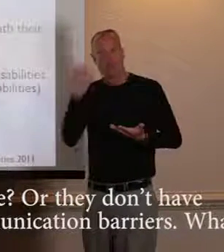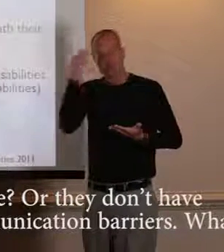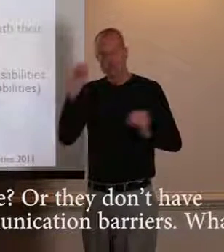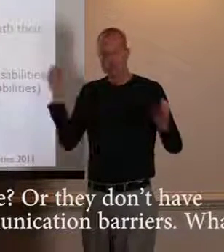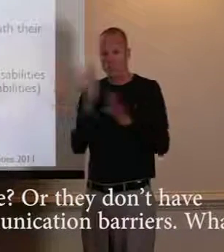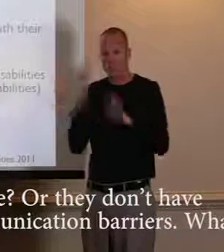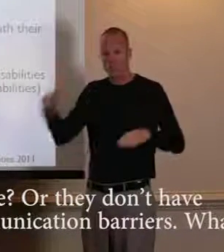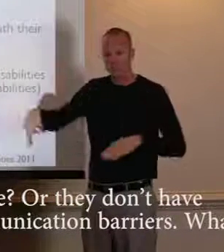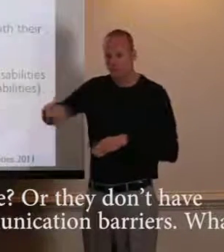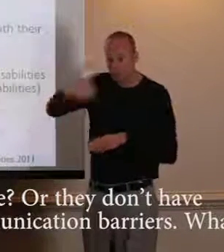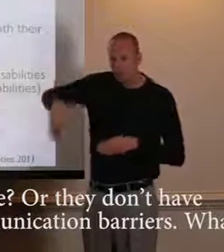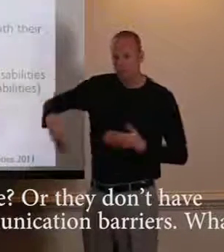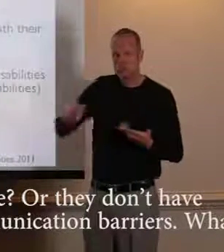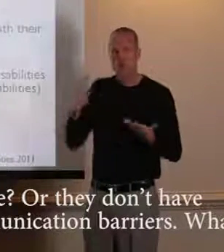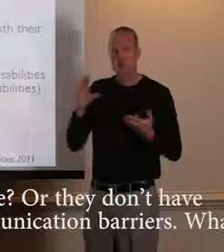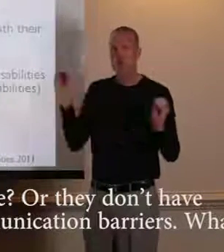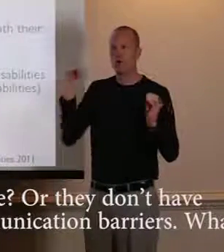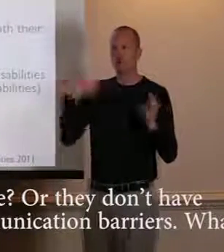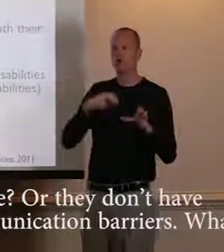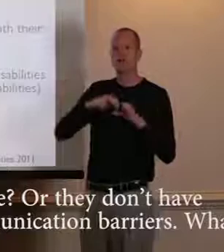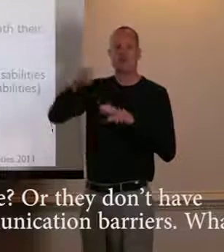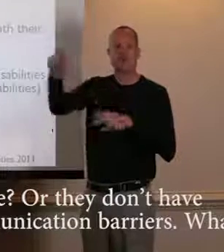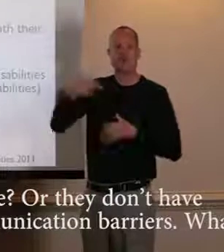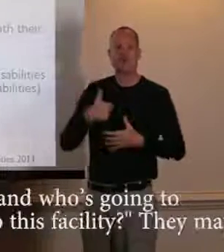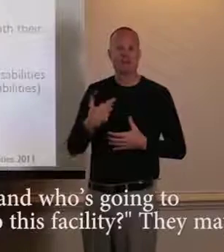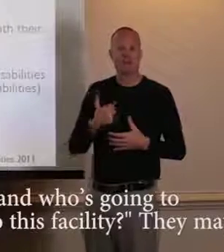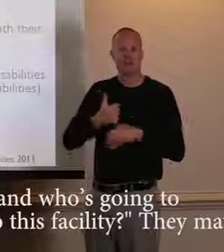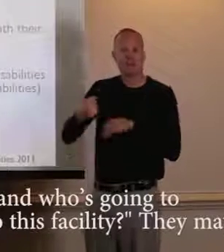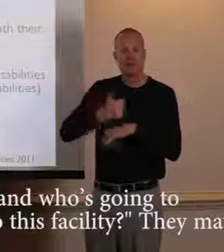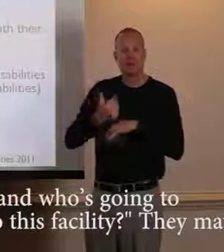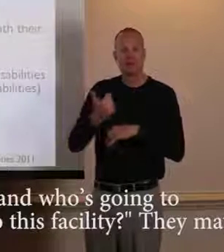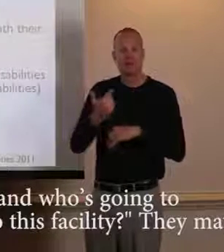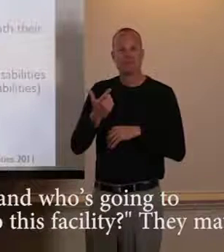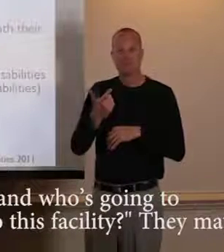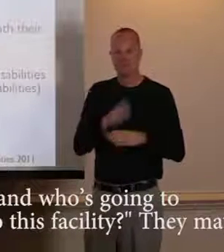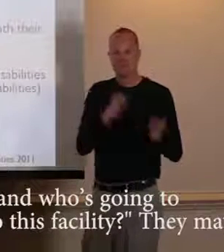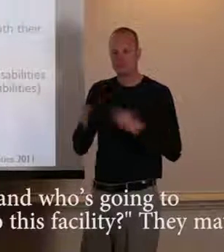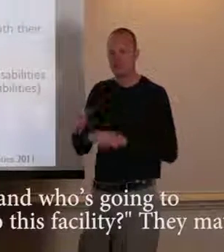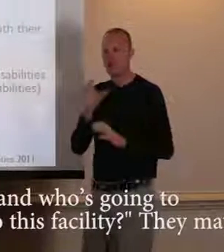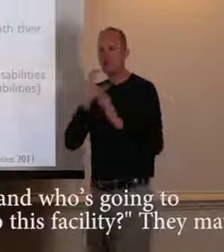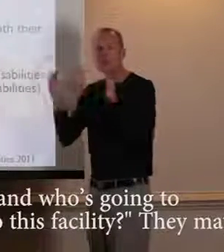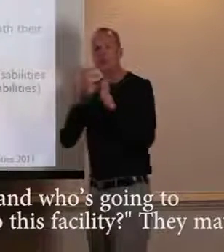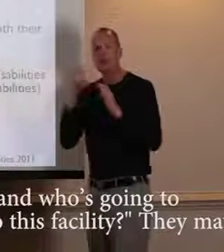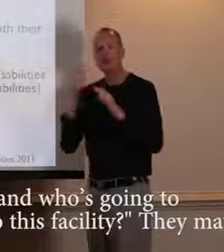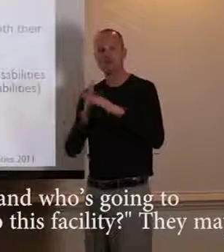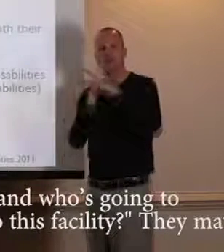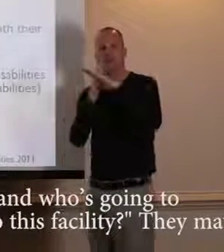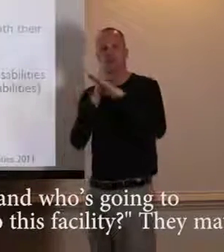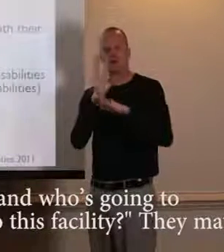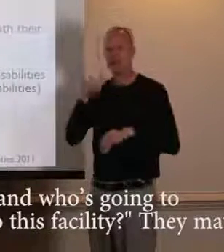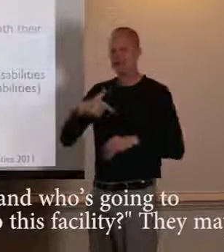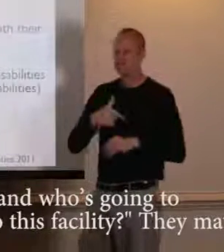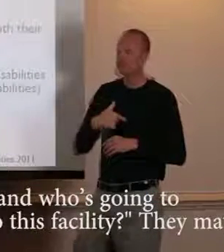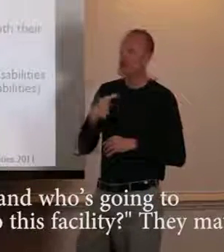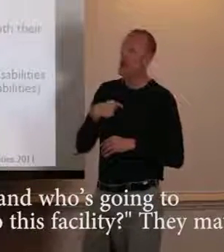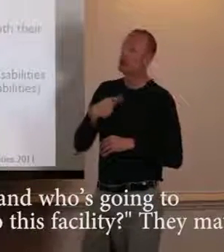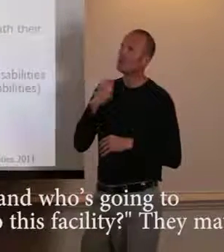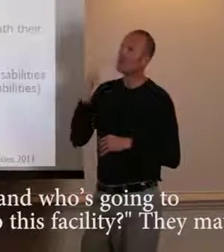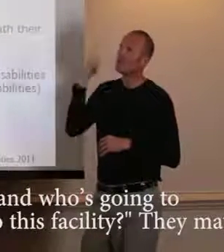have anyone to drive them. Communication barriers. What if they're like, well, I'm deaf, and who's going to interpret for me when I get to this facility?